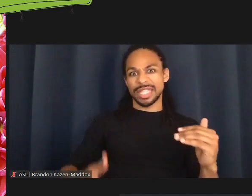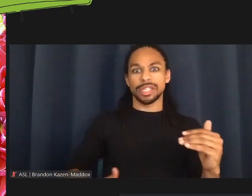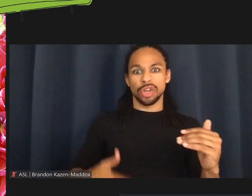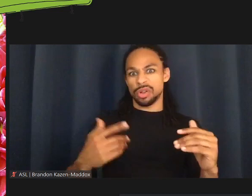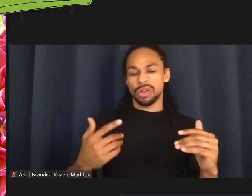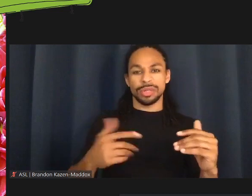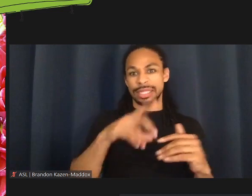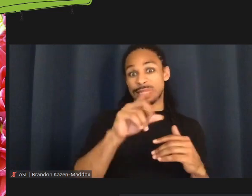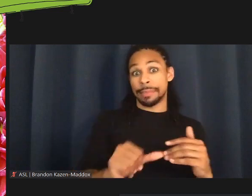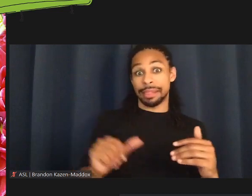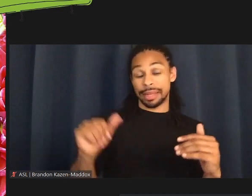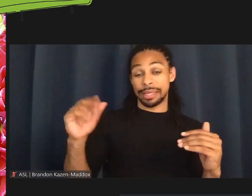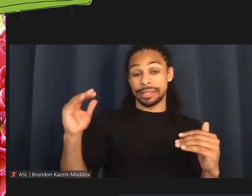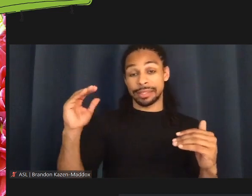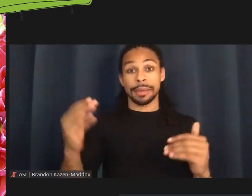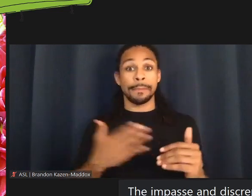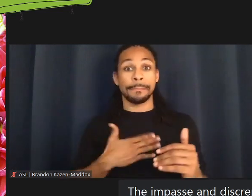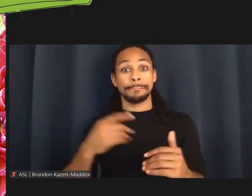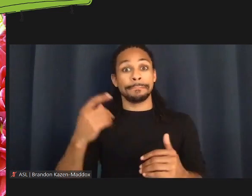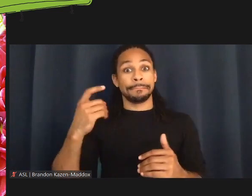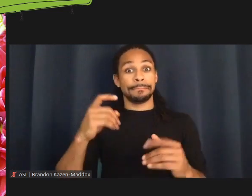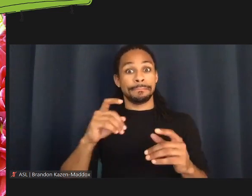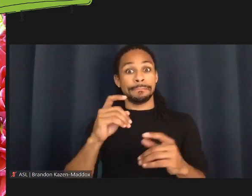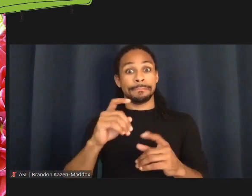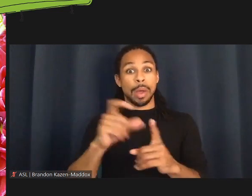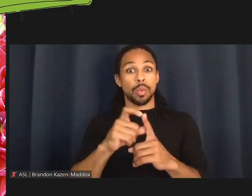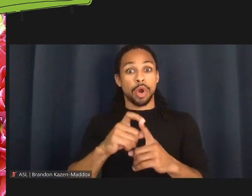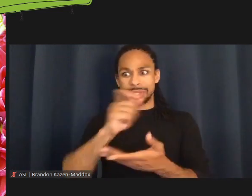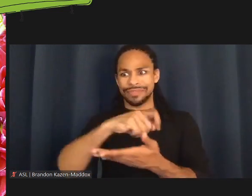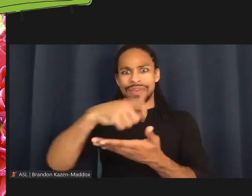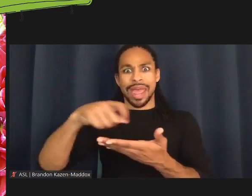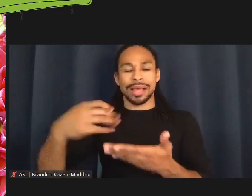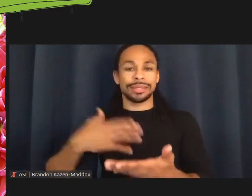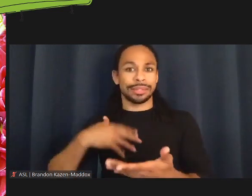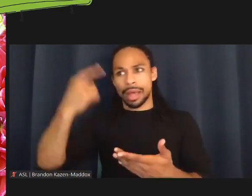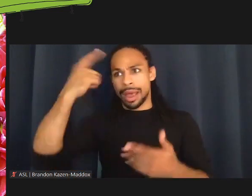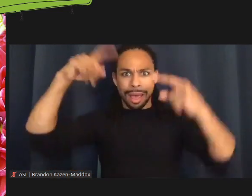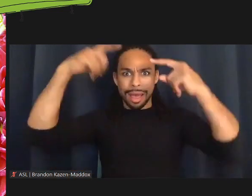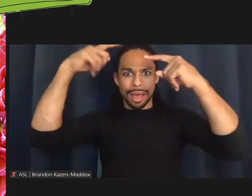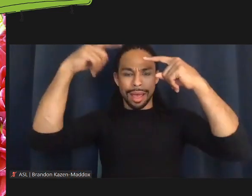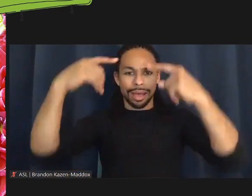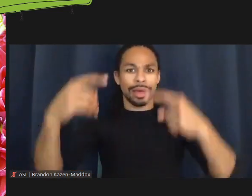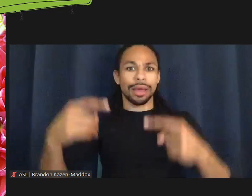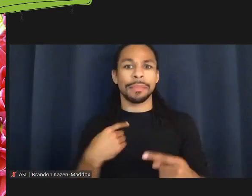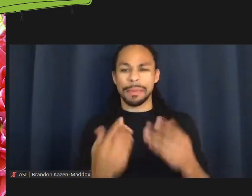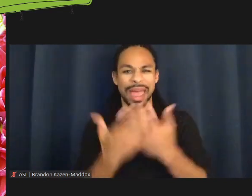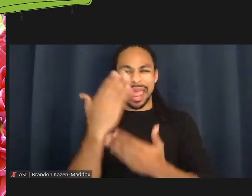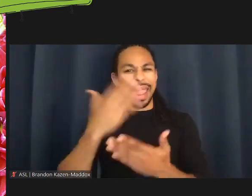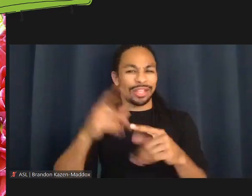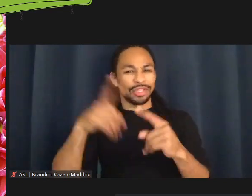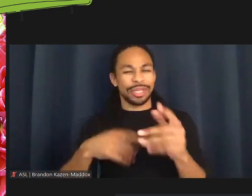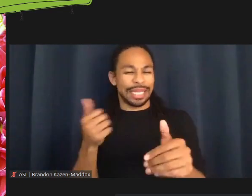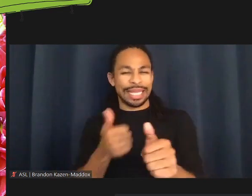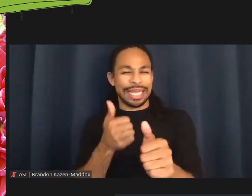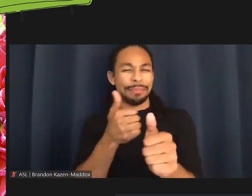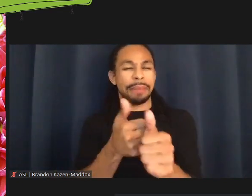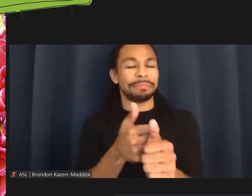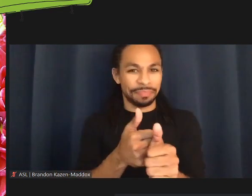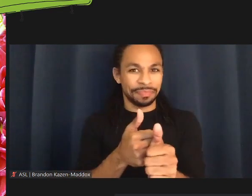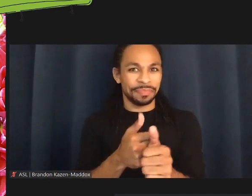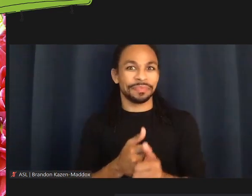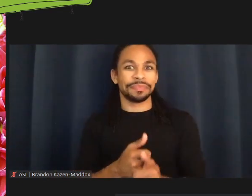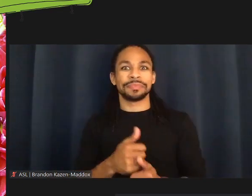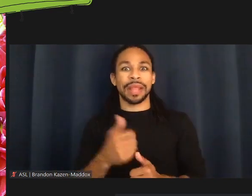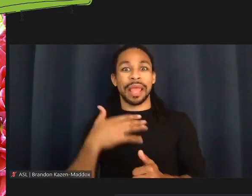too fast in my head and my hand never kept up. My sieve memory left me little to hold on to. But narrative comes up in